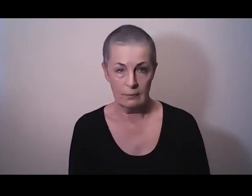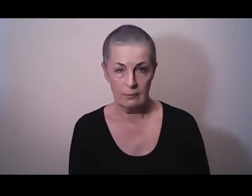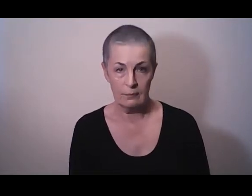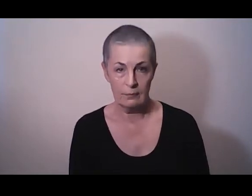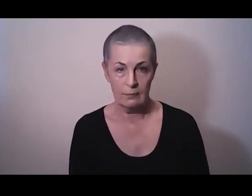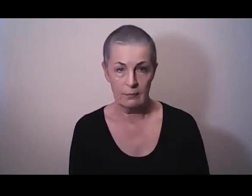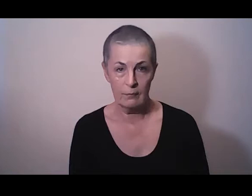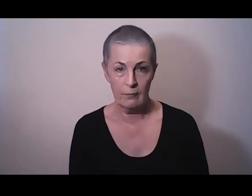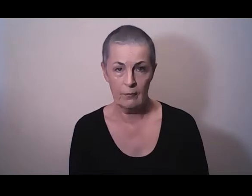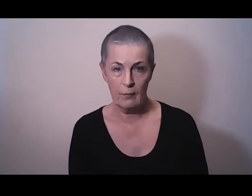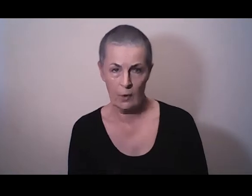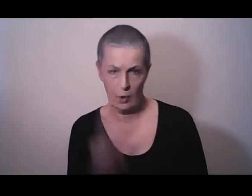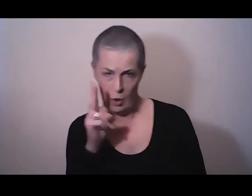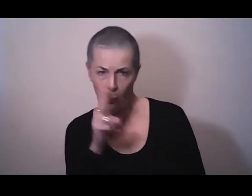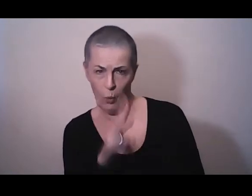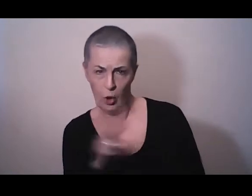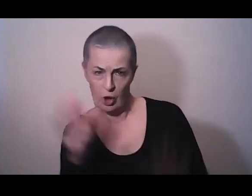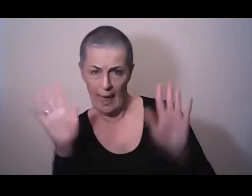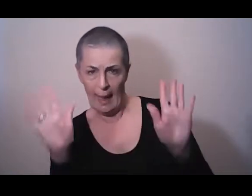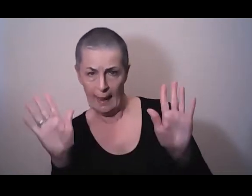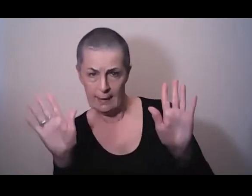So just watch my hands.